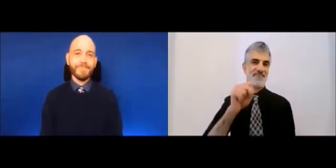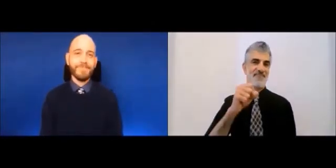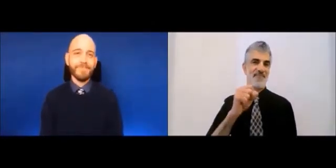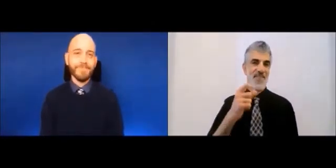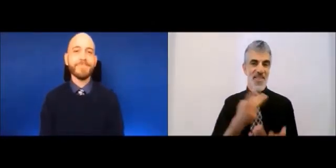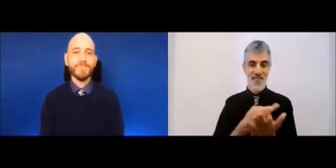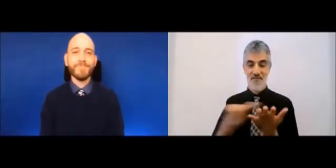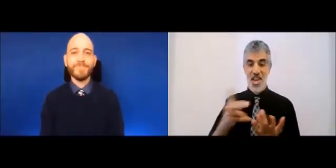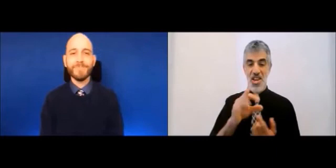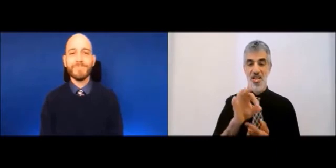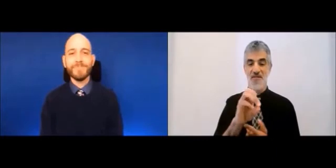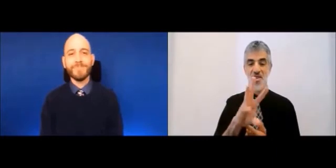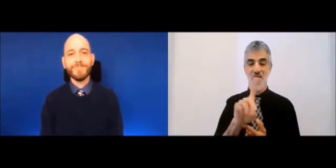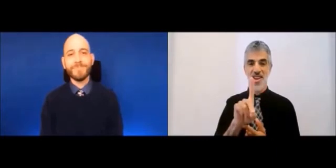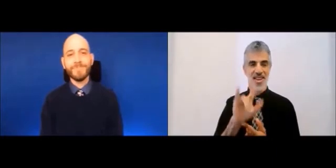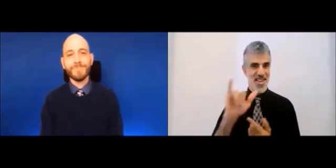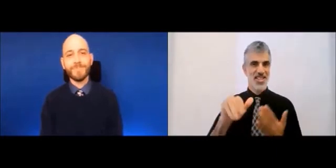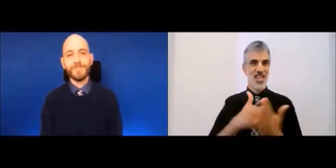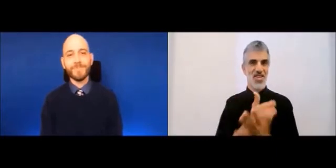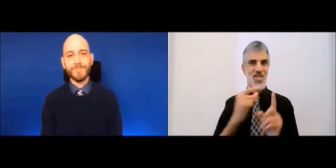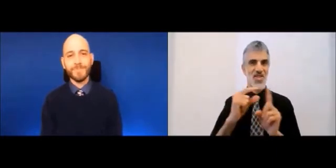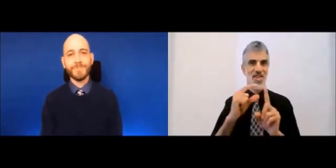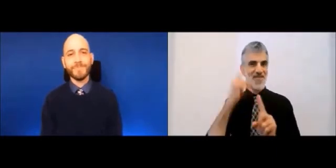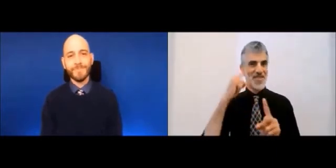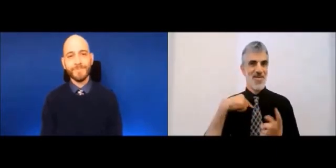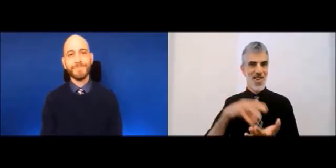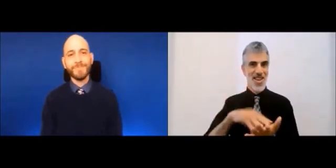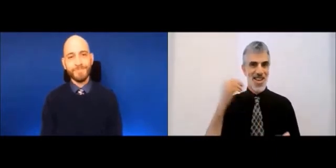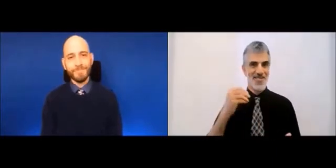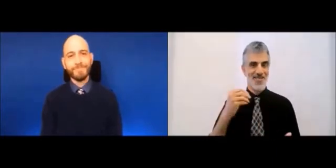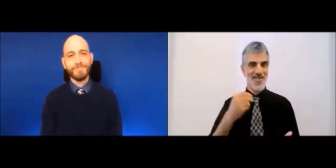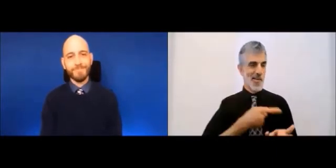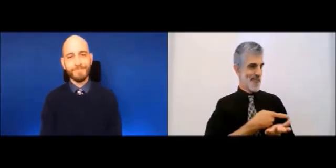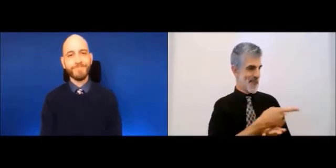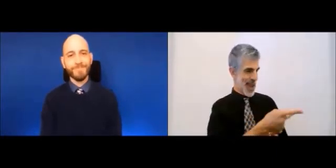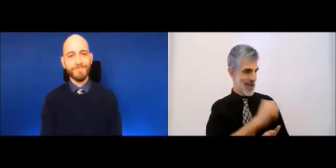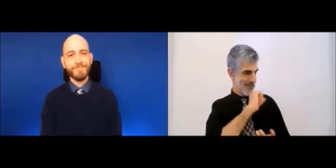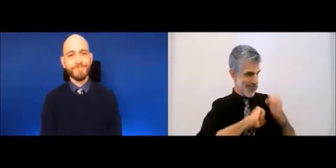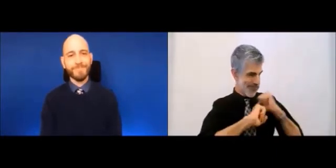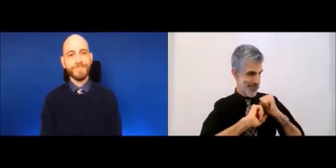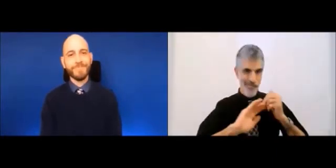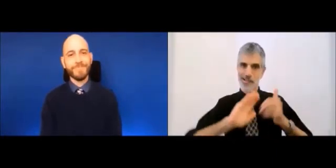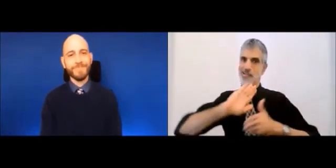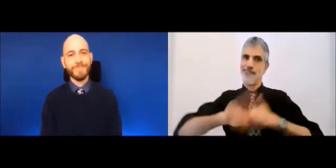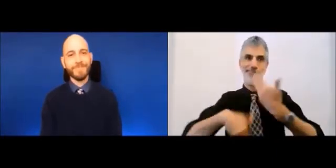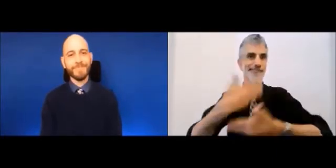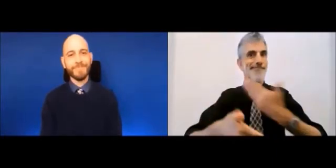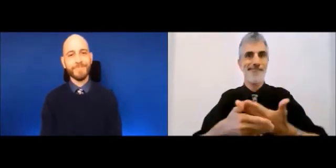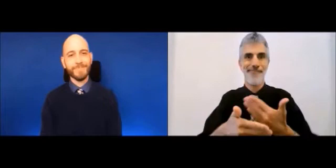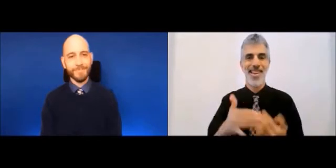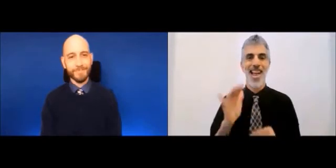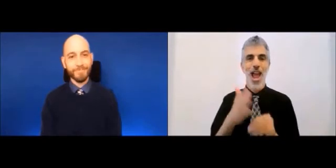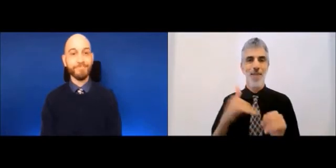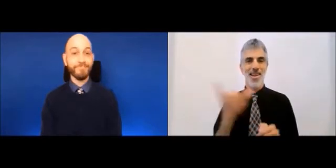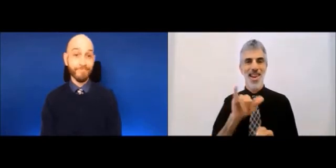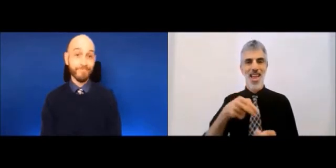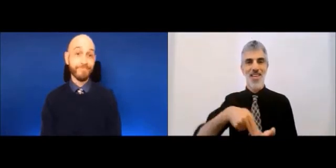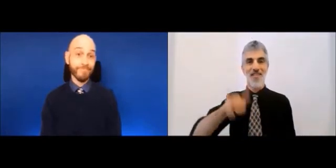Yeah, that's a new term for me. To fail forward. In other words, if you fail, just keep on moving. Sort of like if